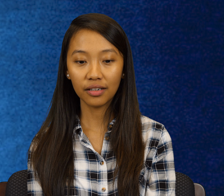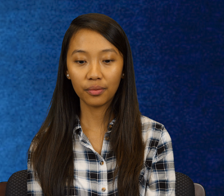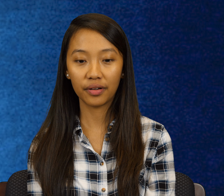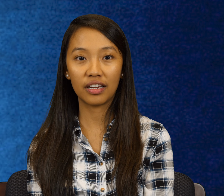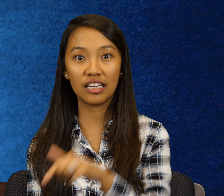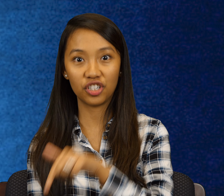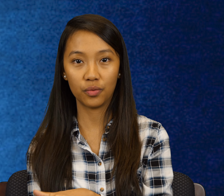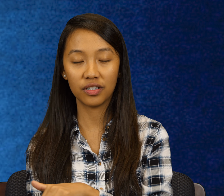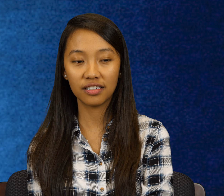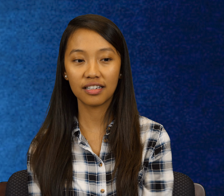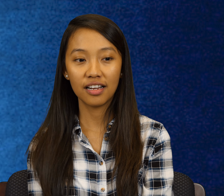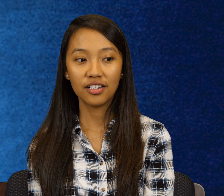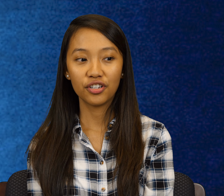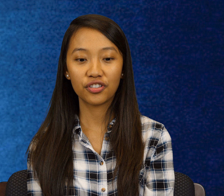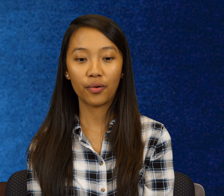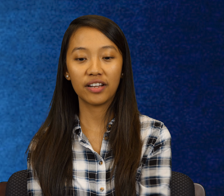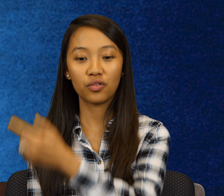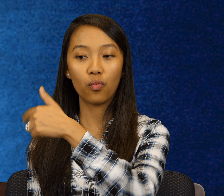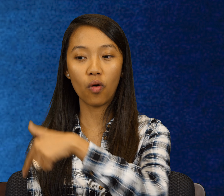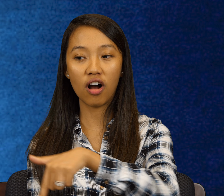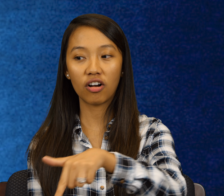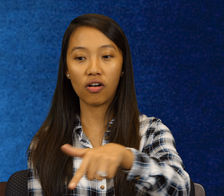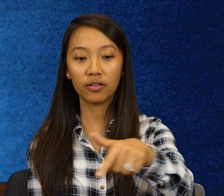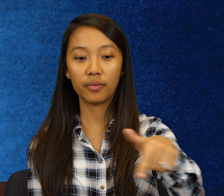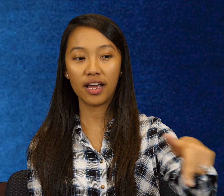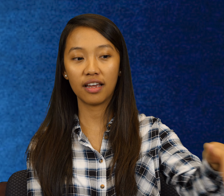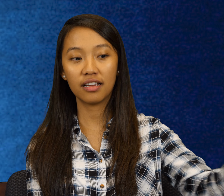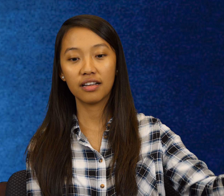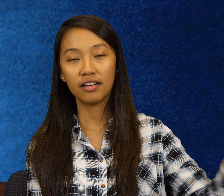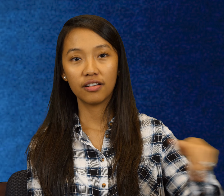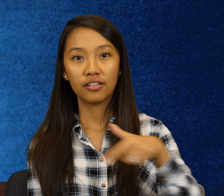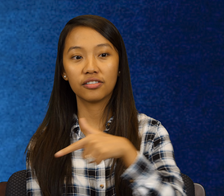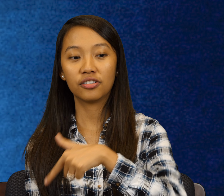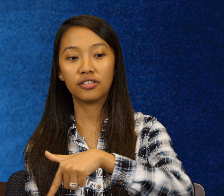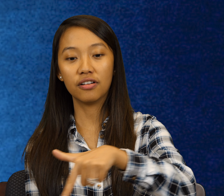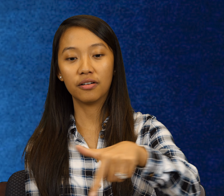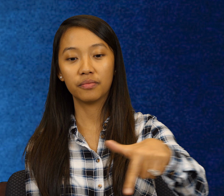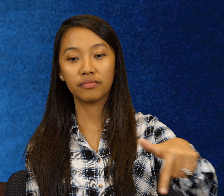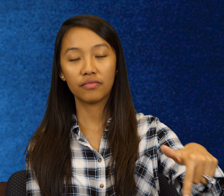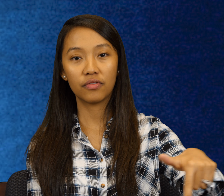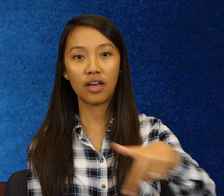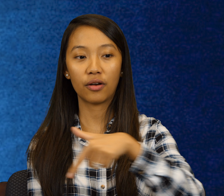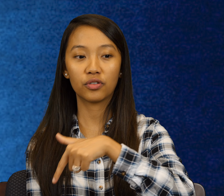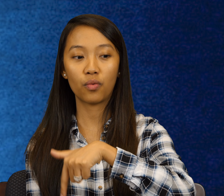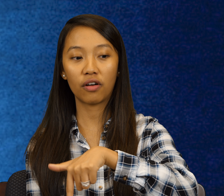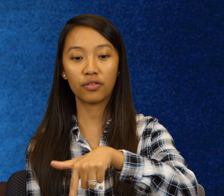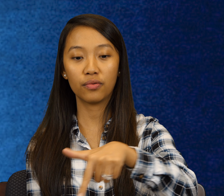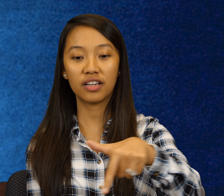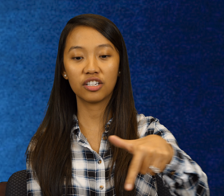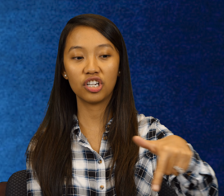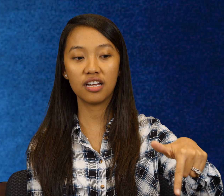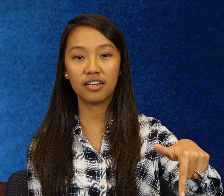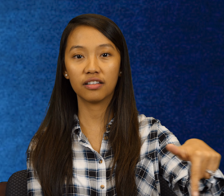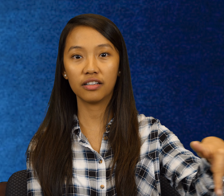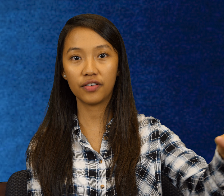where the kitchen was. So I had to walk all the way. I had to walk through the kitchen and the living